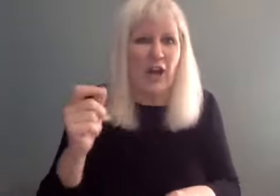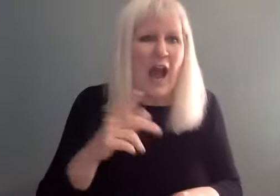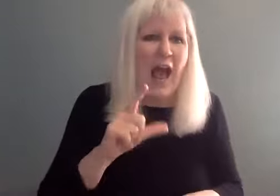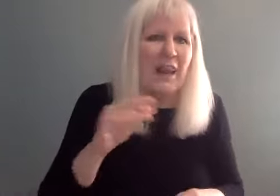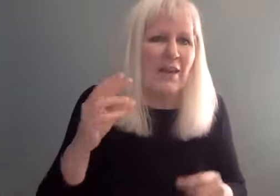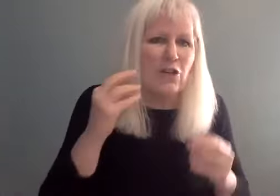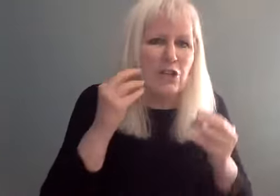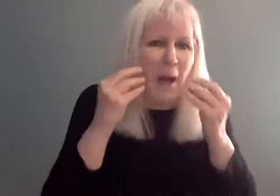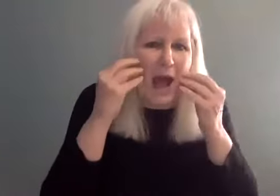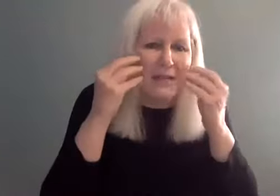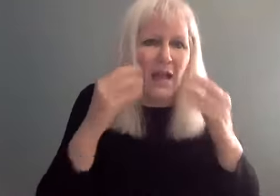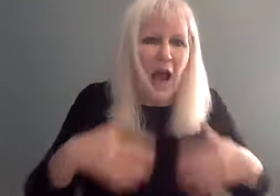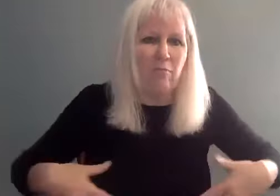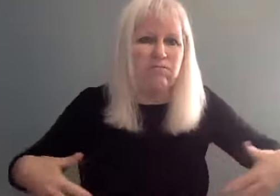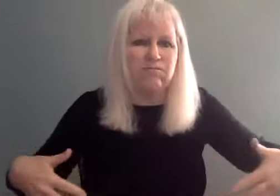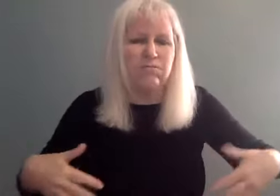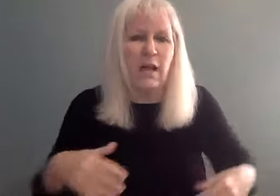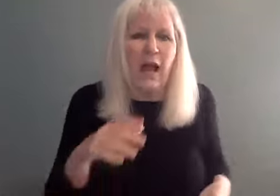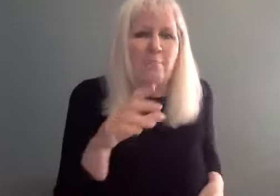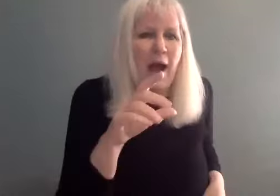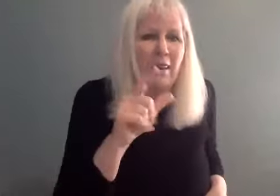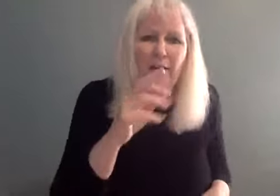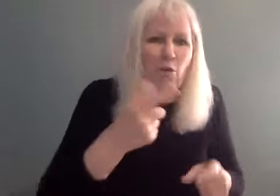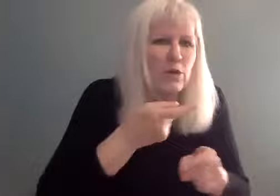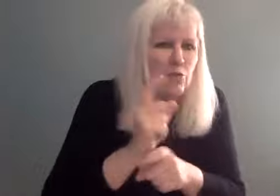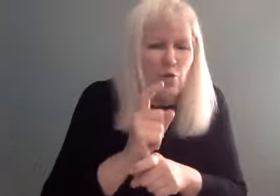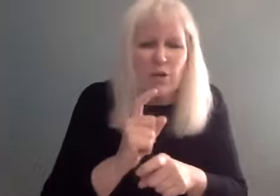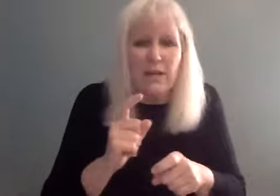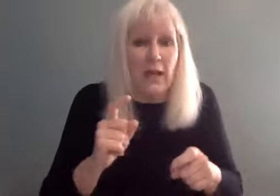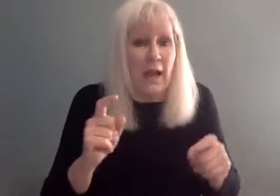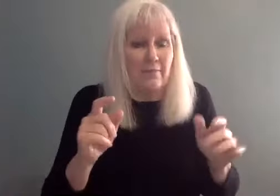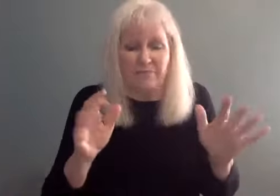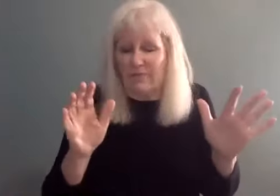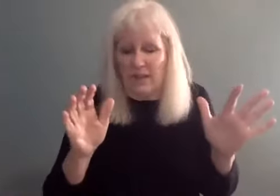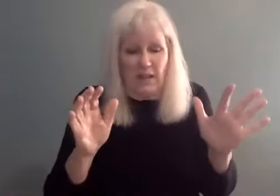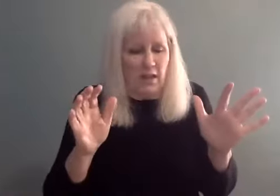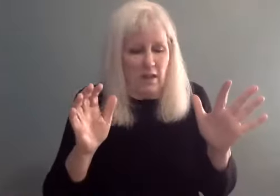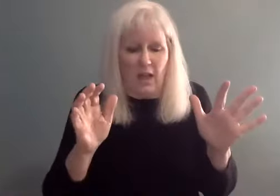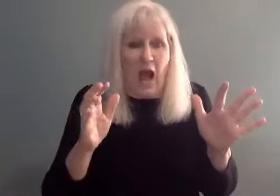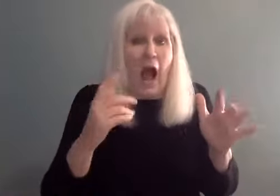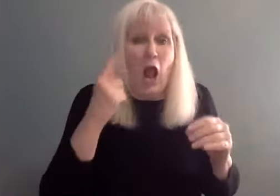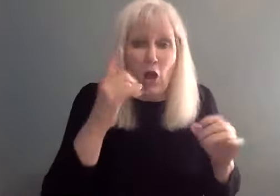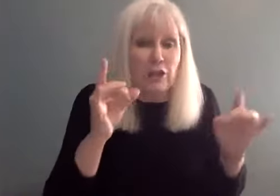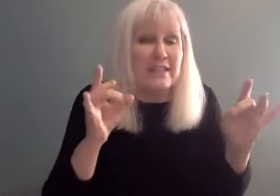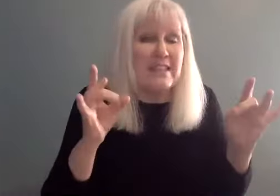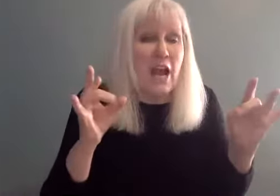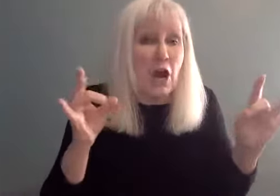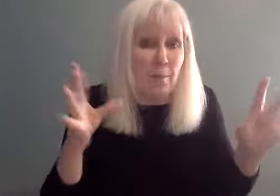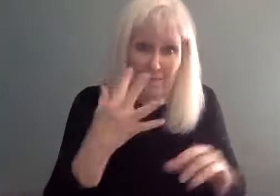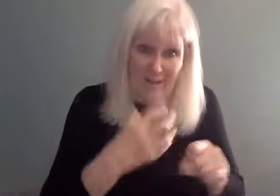about 180 pounds of bloat, and just every piece of tequila I ever drank just stayed in me and just made me big. I didn't eat. I was